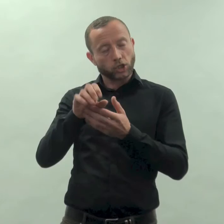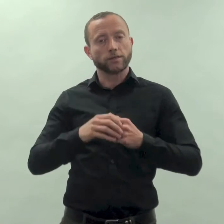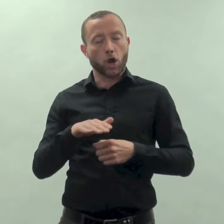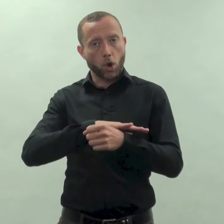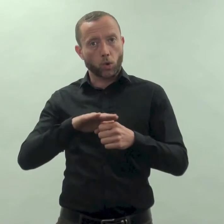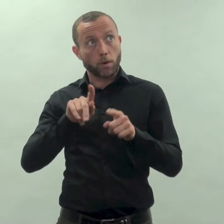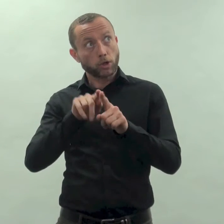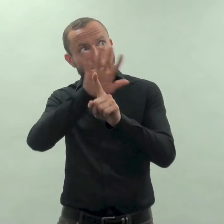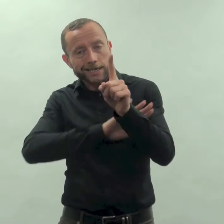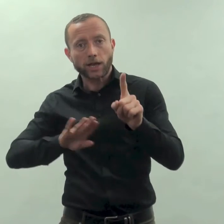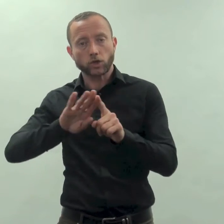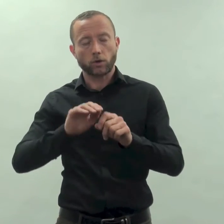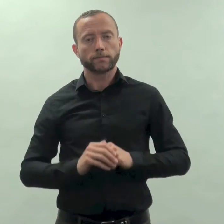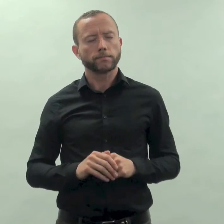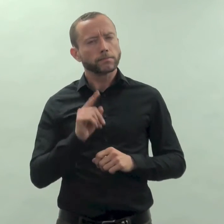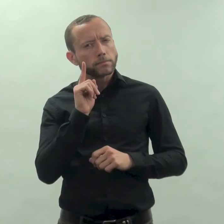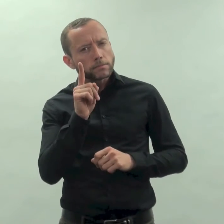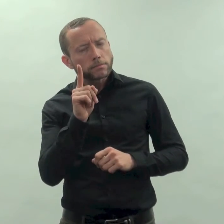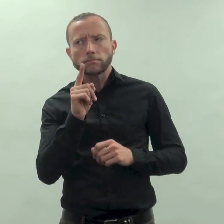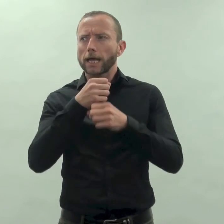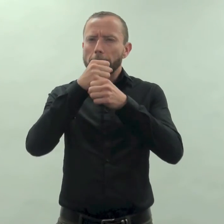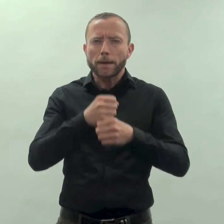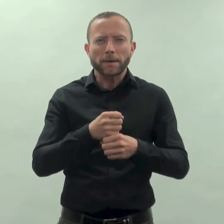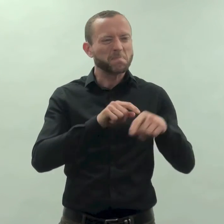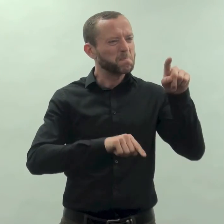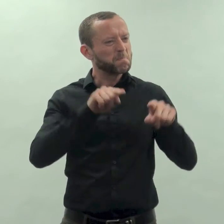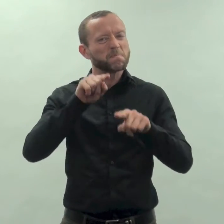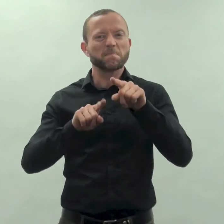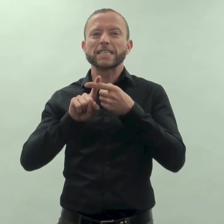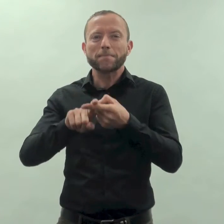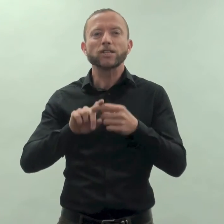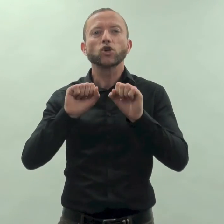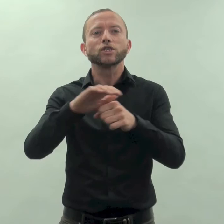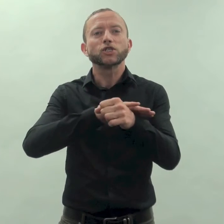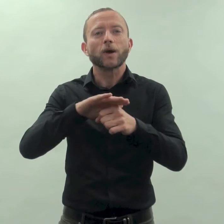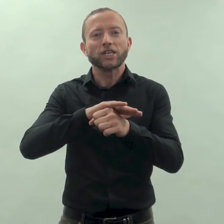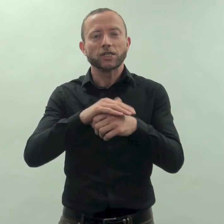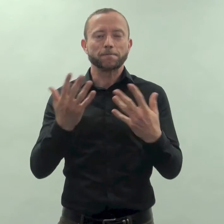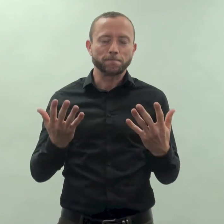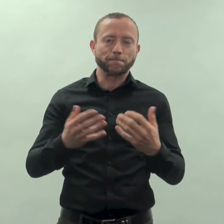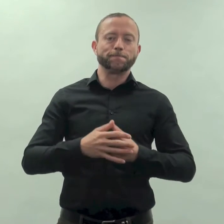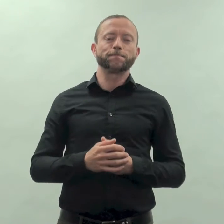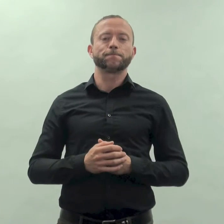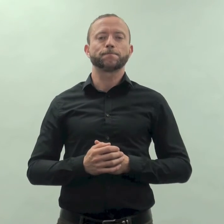health budgets at a national and local level. However, levels of commitment may vary depending on people's